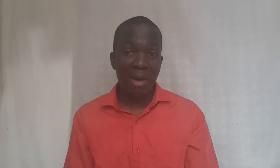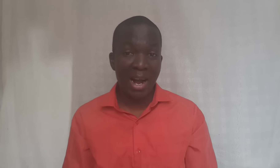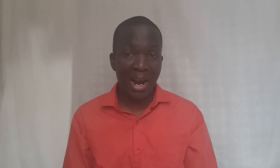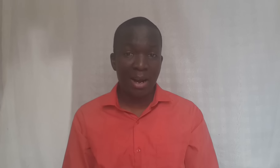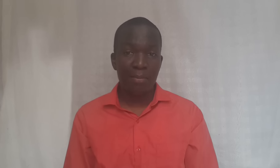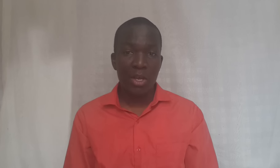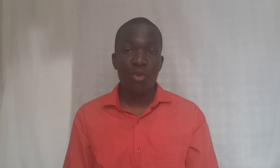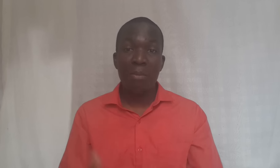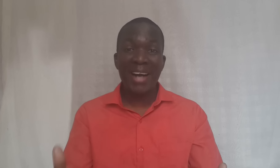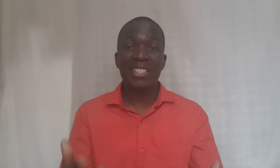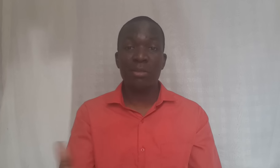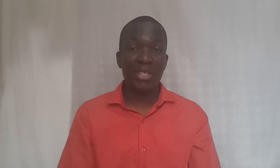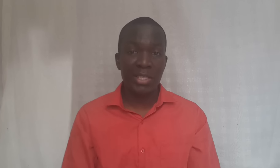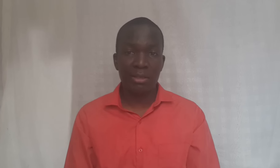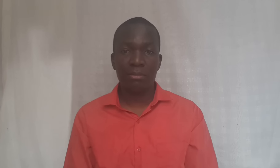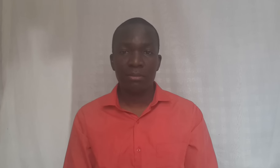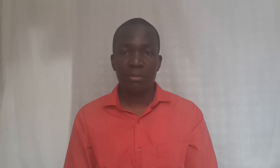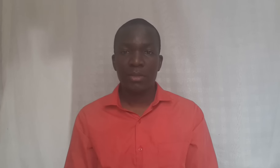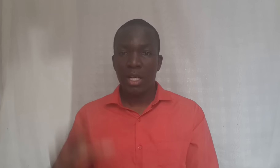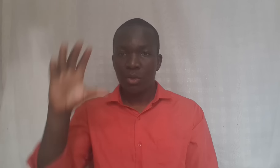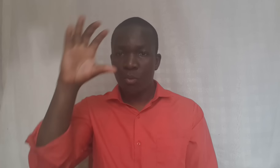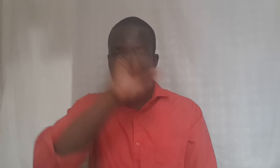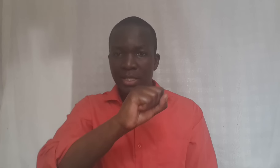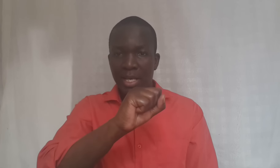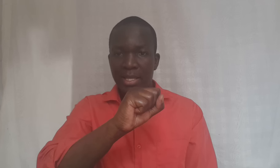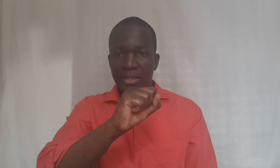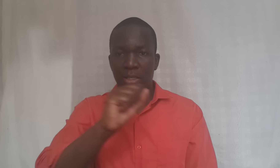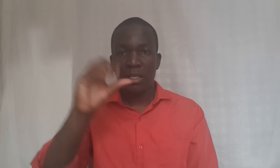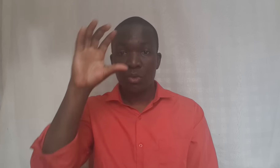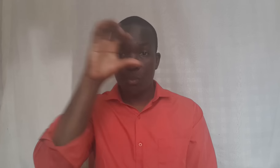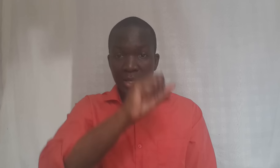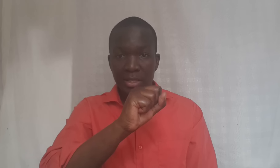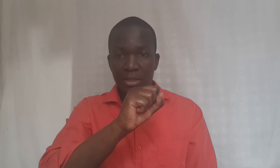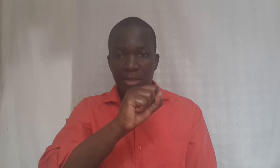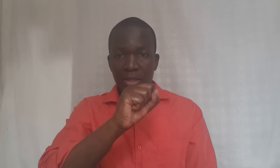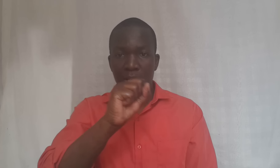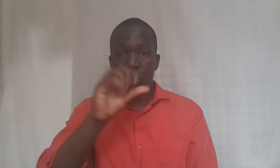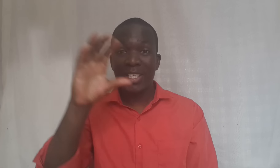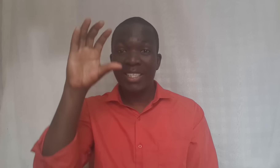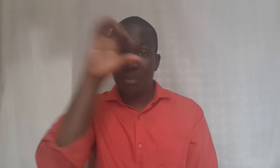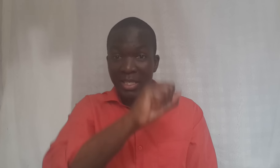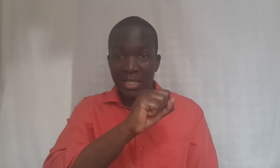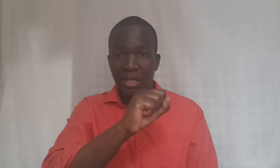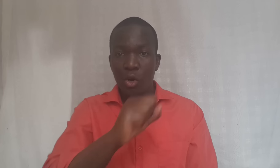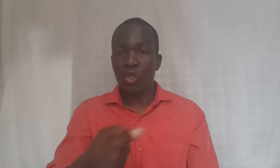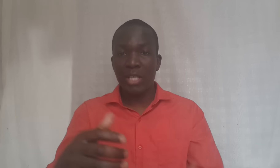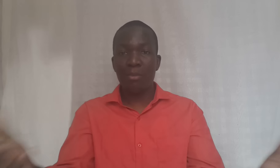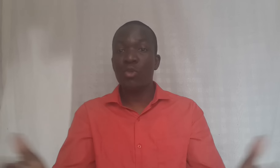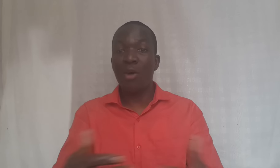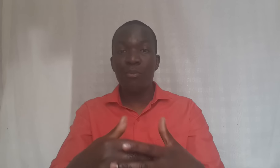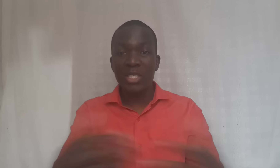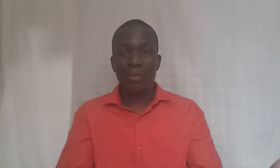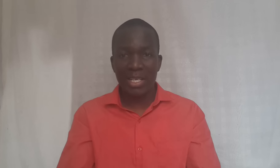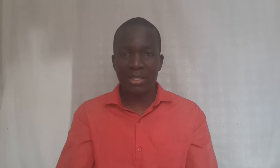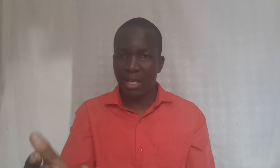mark. Your marks is missing. To miss like this. To miss. So this is missing, or you have misplaced